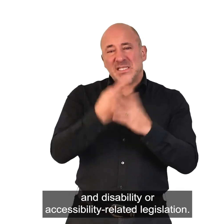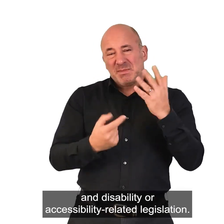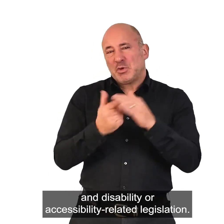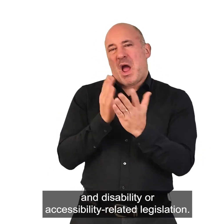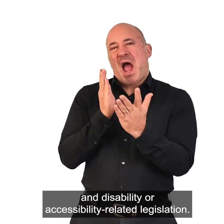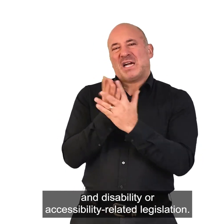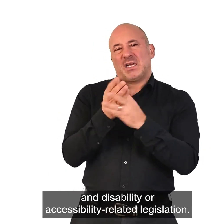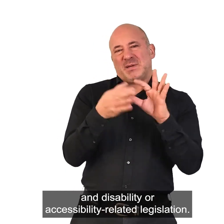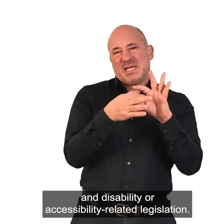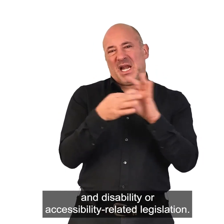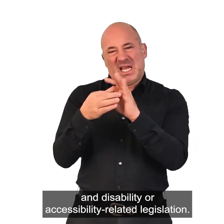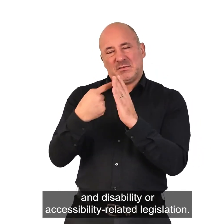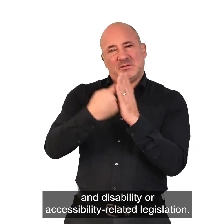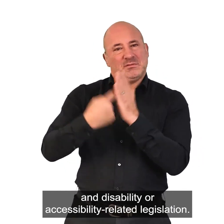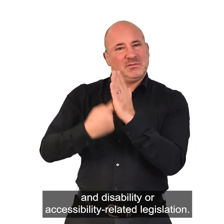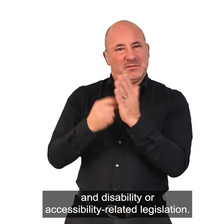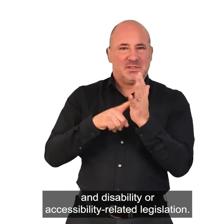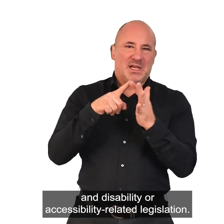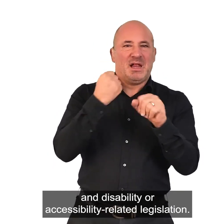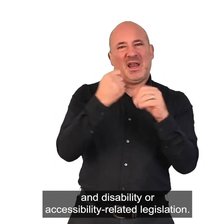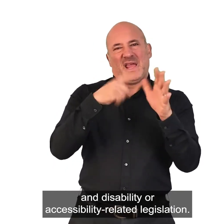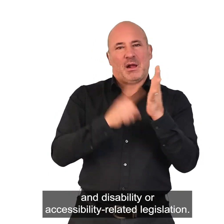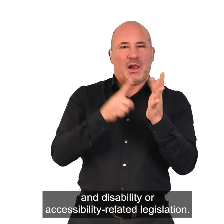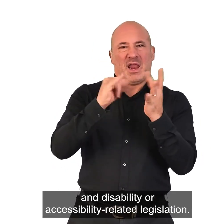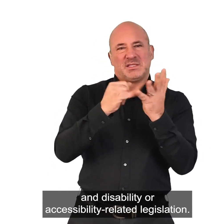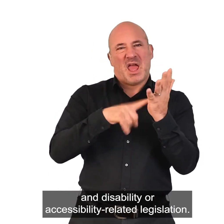and disability or accessibility-related legislation.